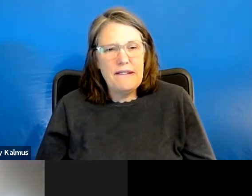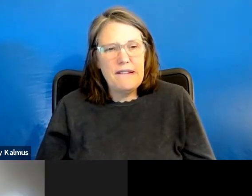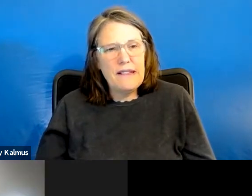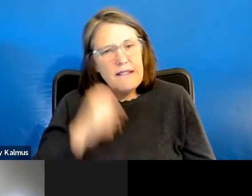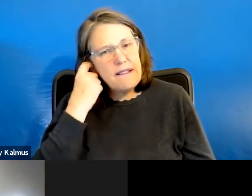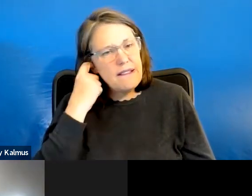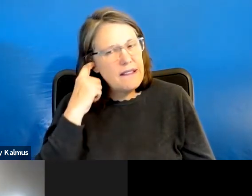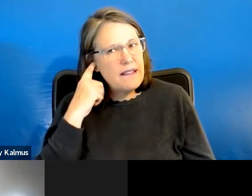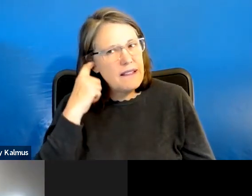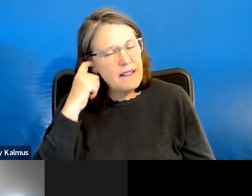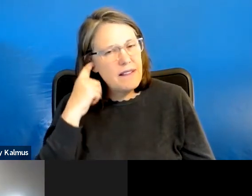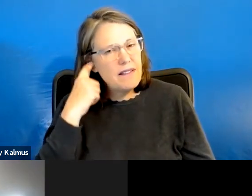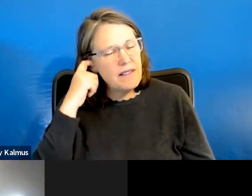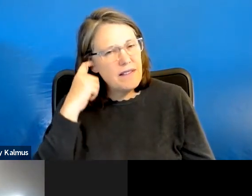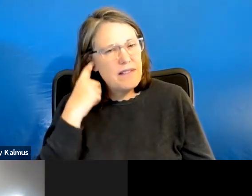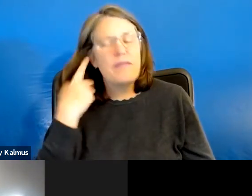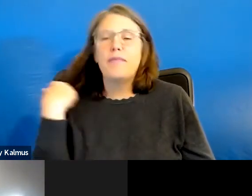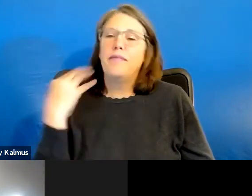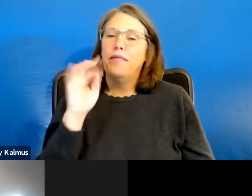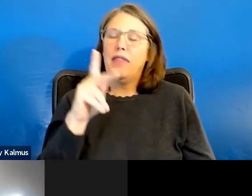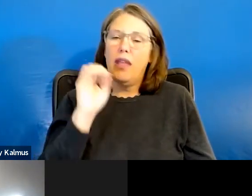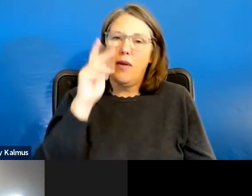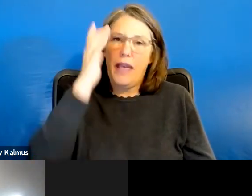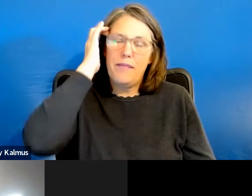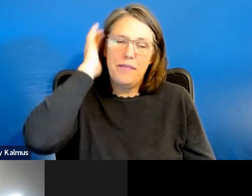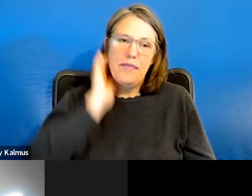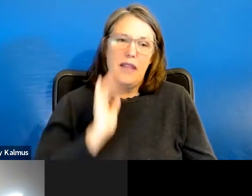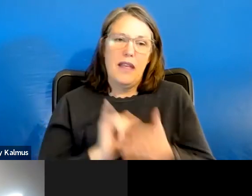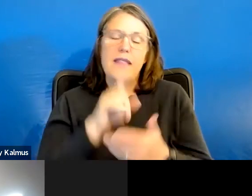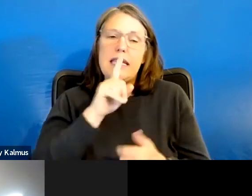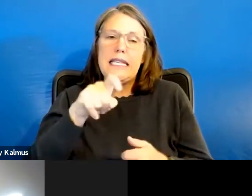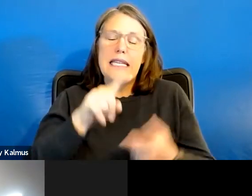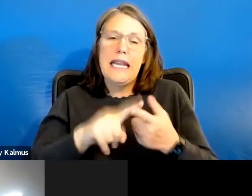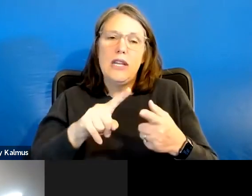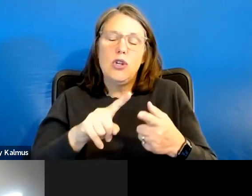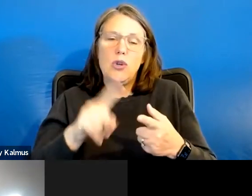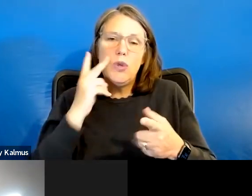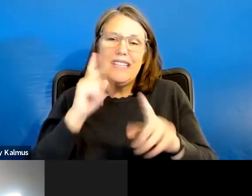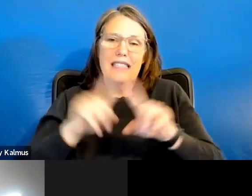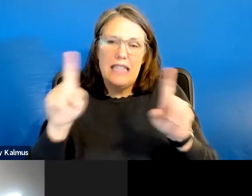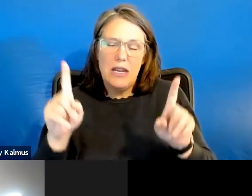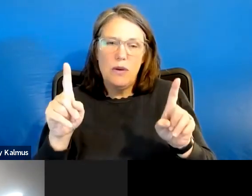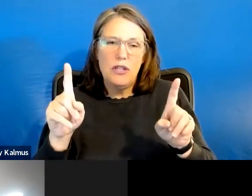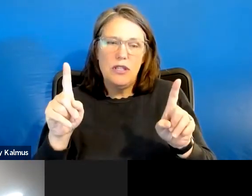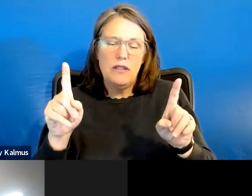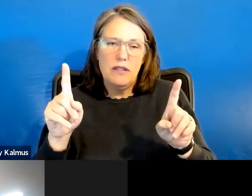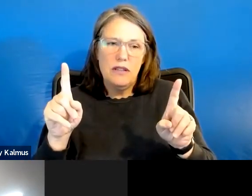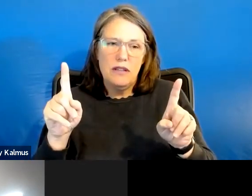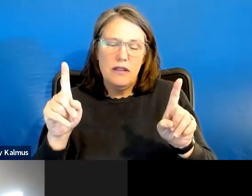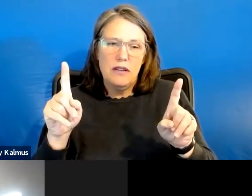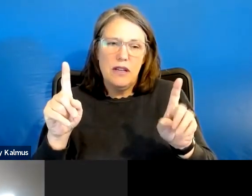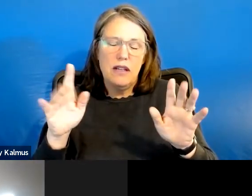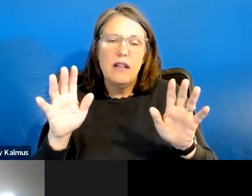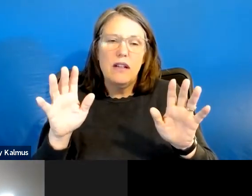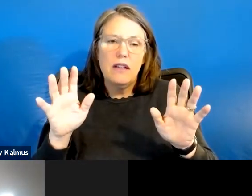There we go. We'll do it for 200. Okay. Okay. This is needed to This is needed to